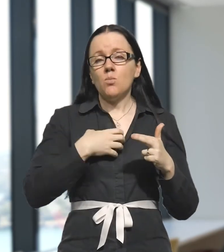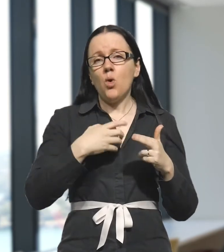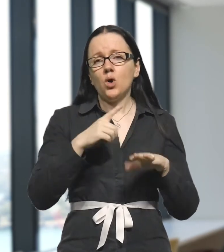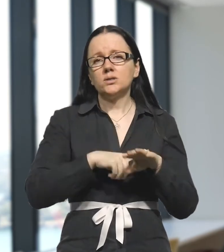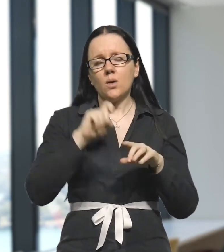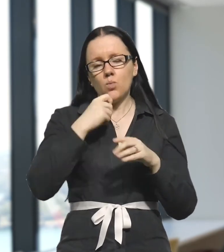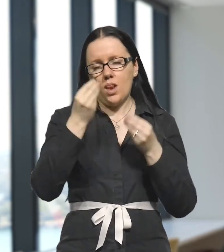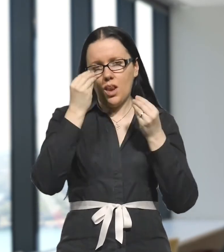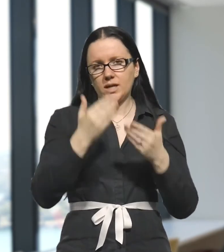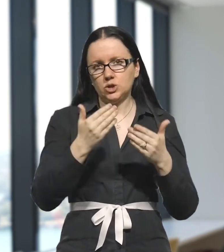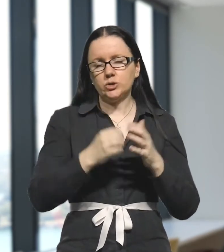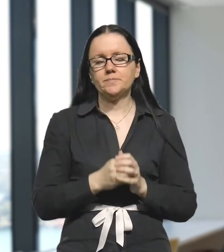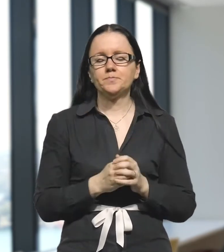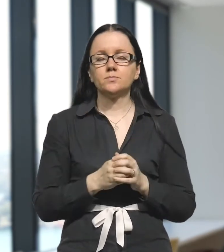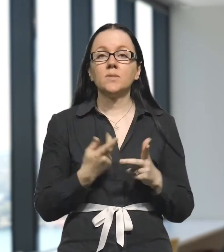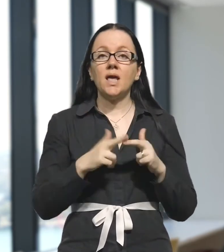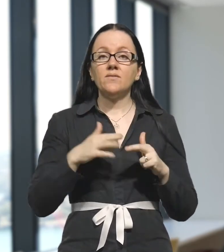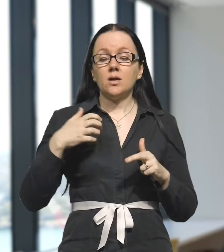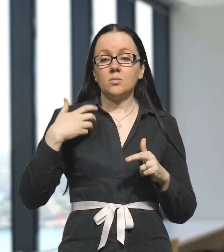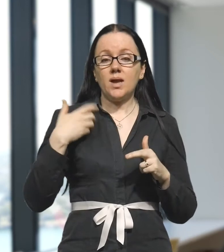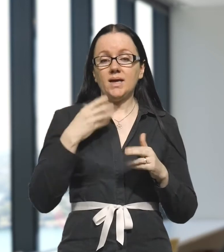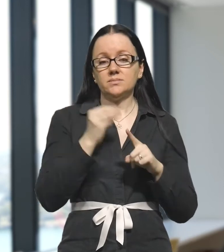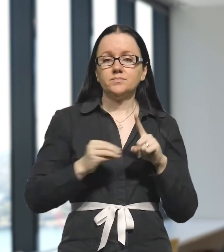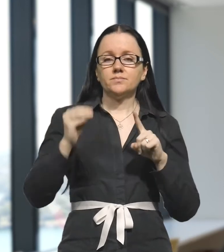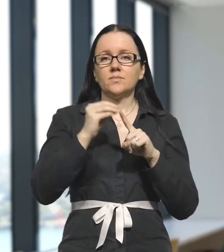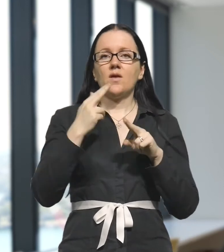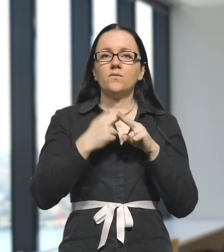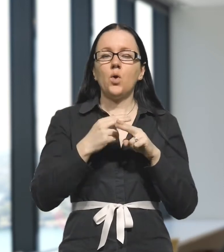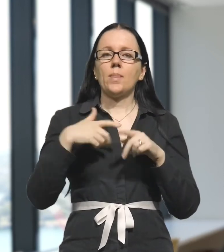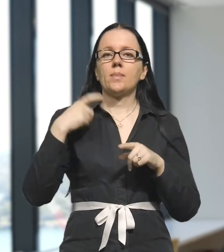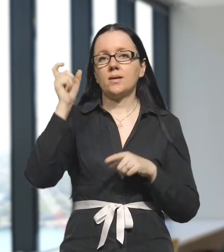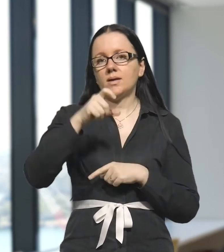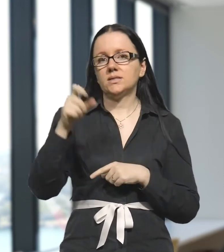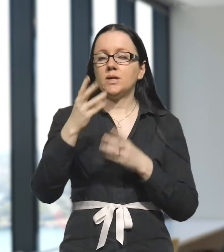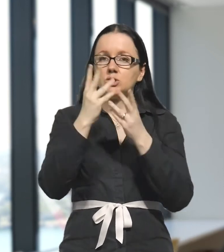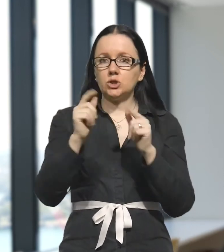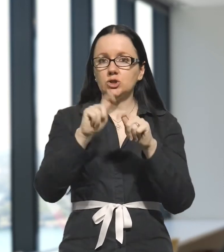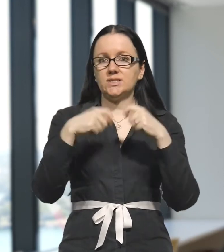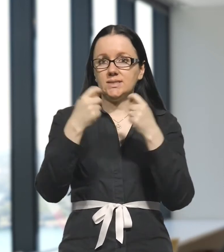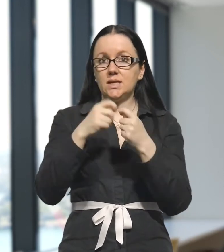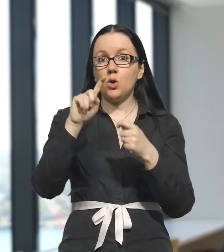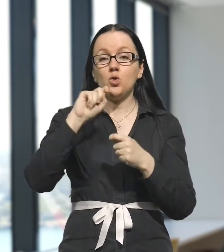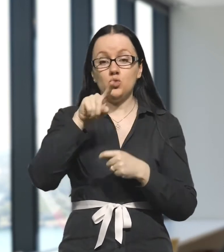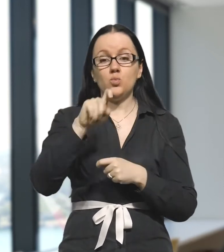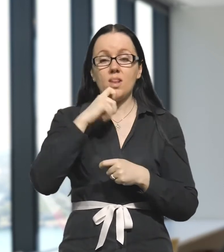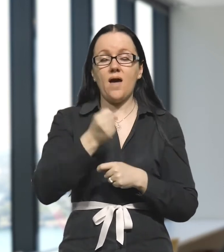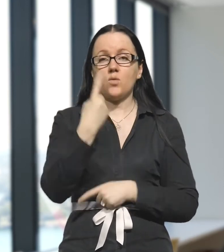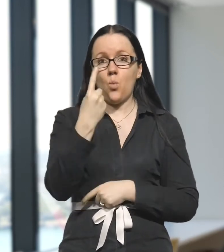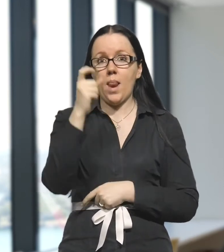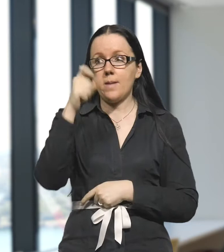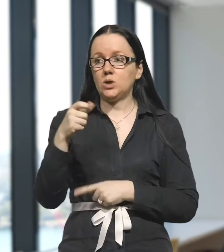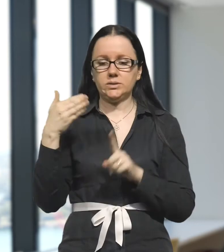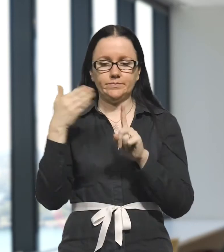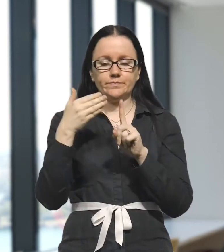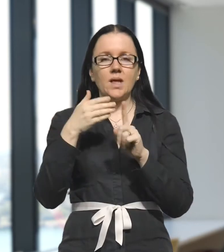know. For complaints that are escalated to our customer solutions team, you'll have a dedicated customer manager to help you through the